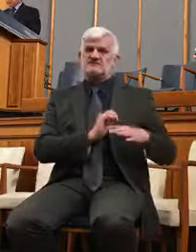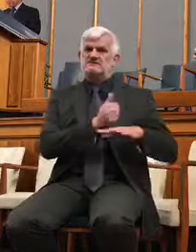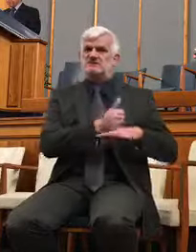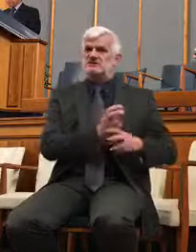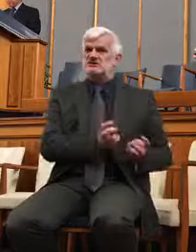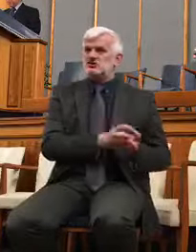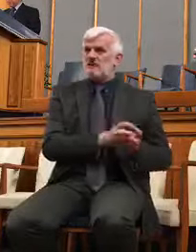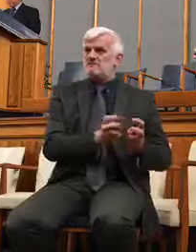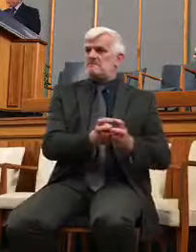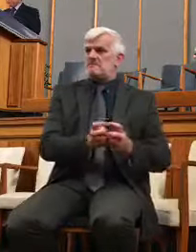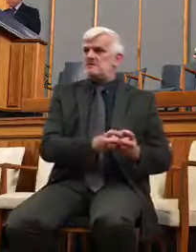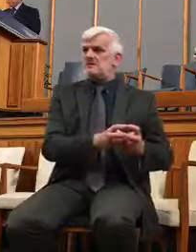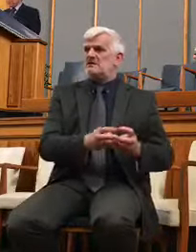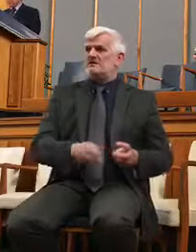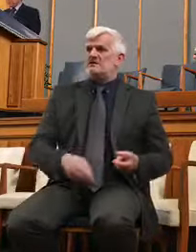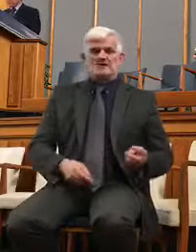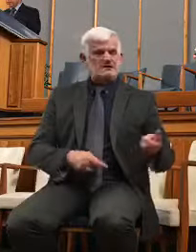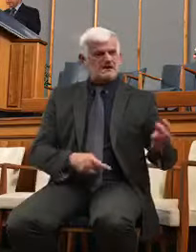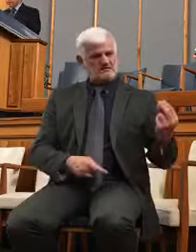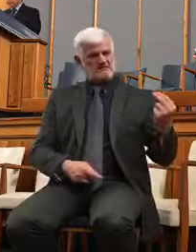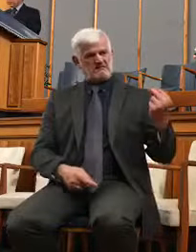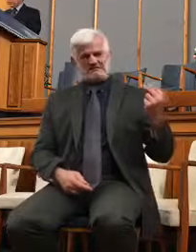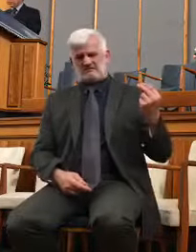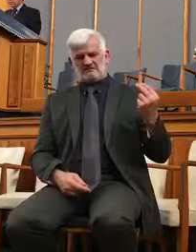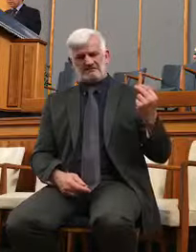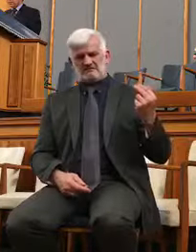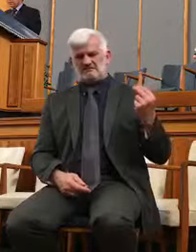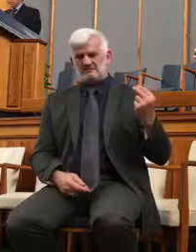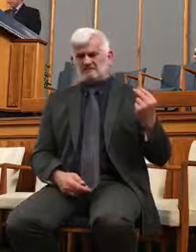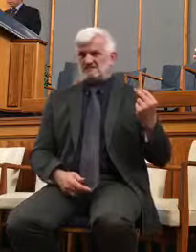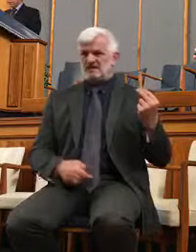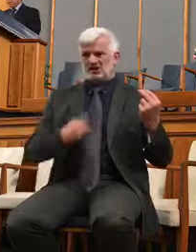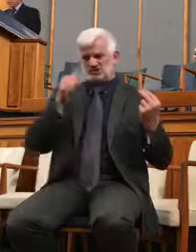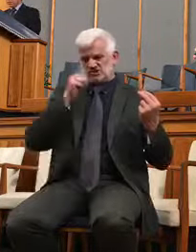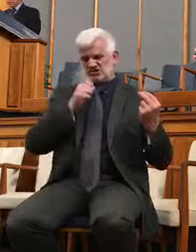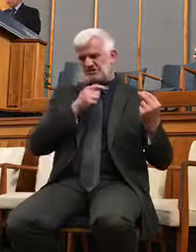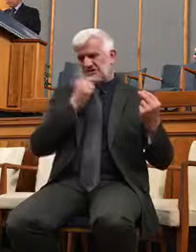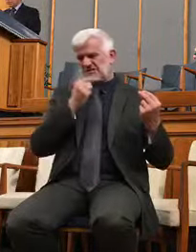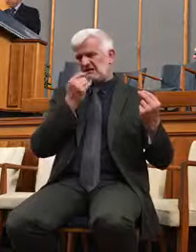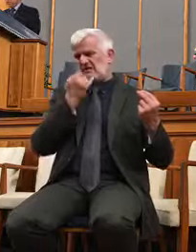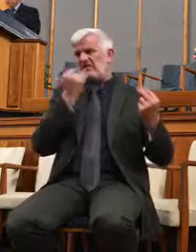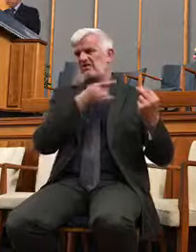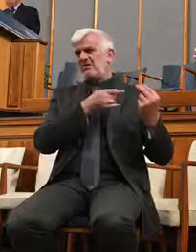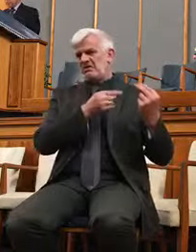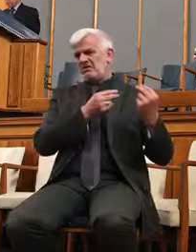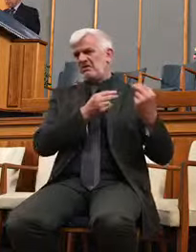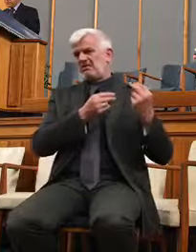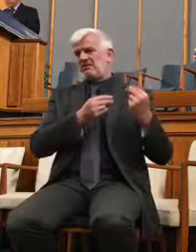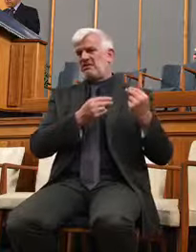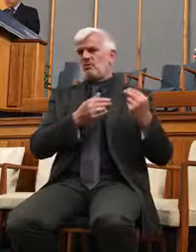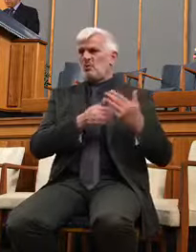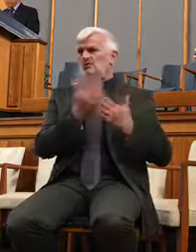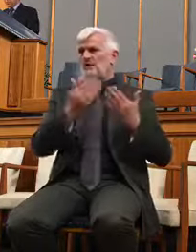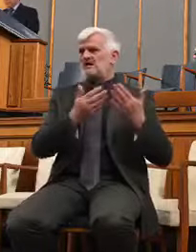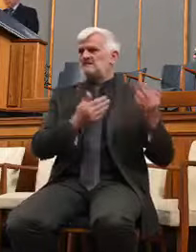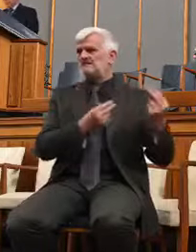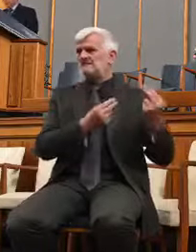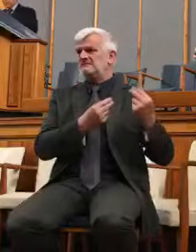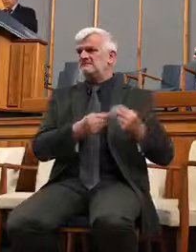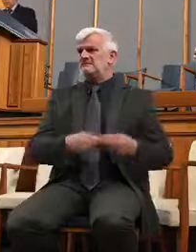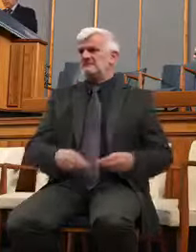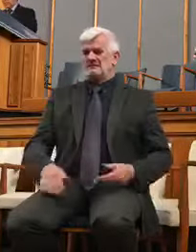my heart speak mischievous things, and imagine deceits all the day long.